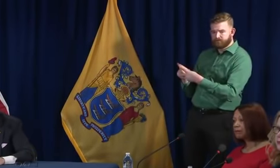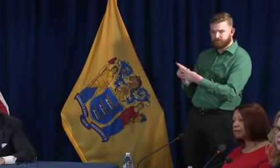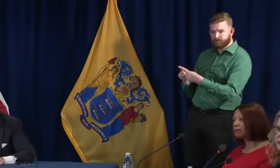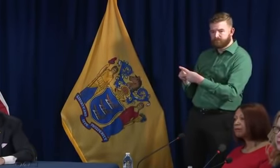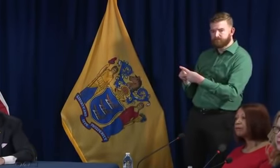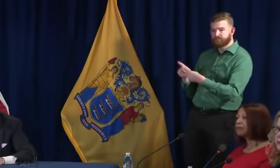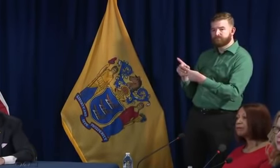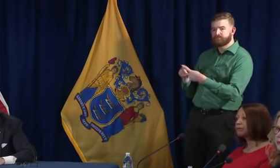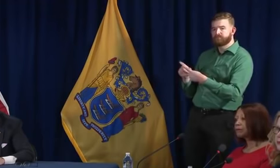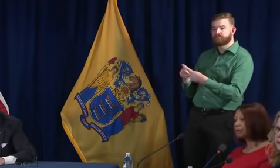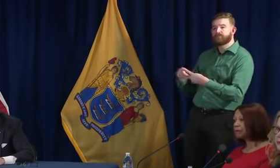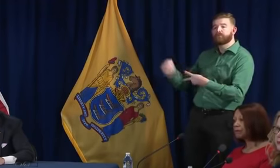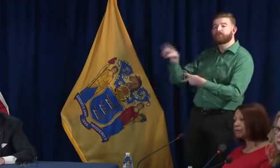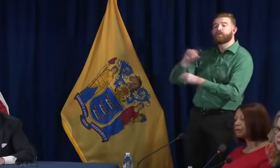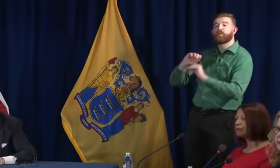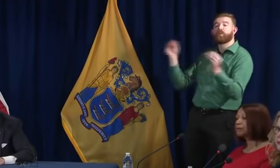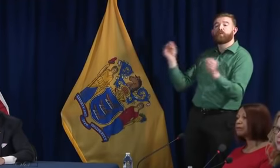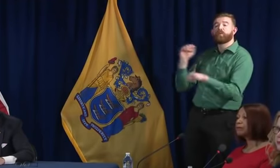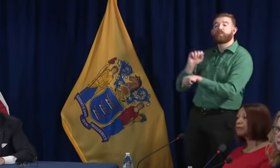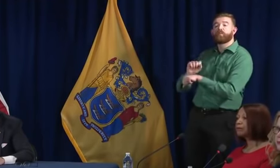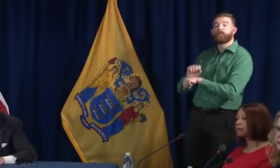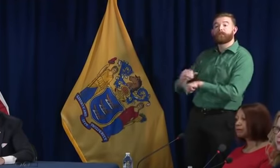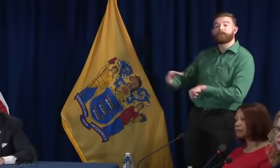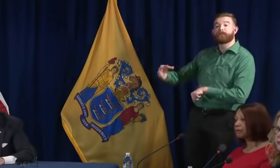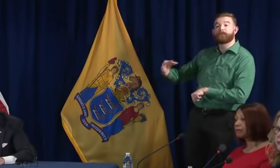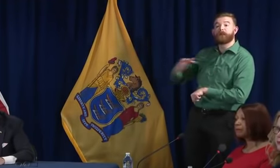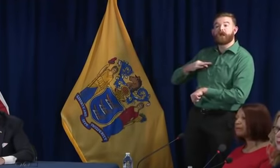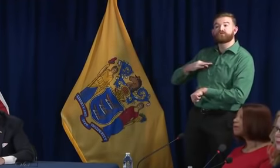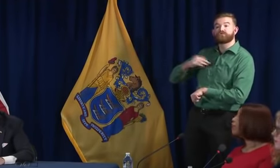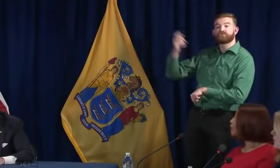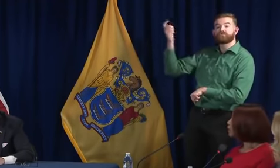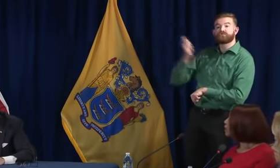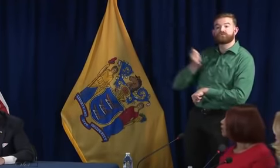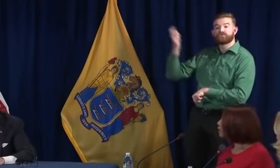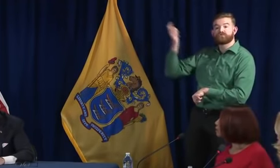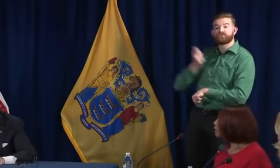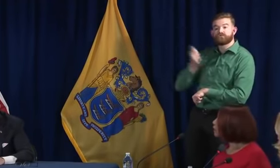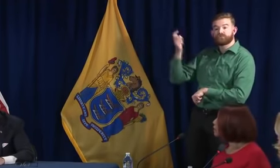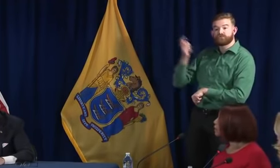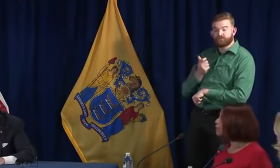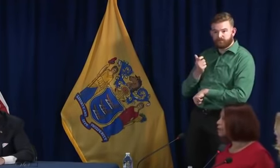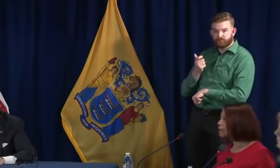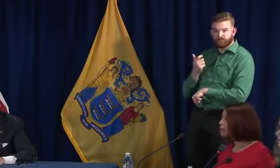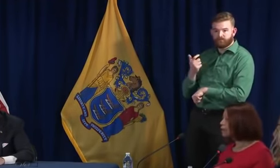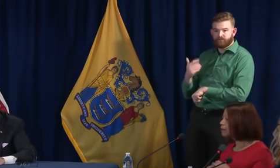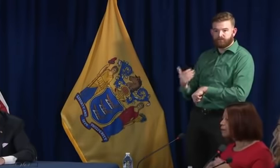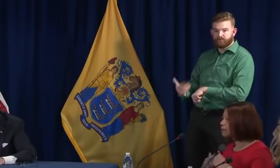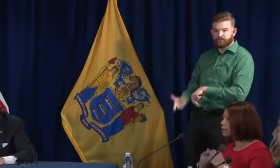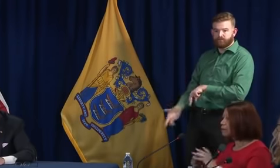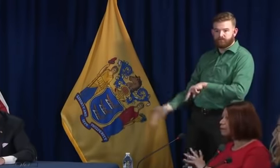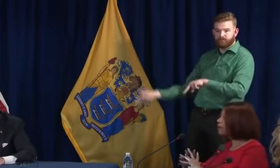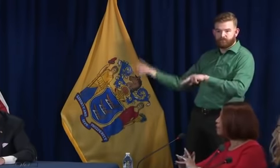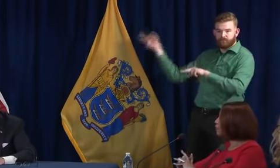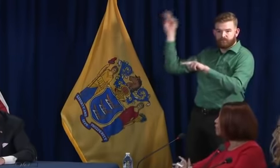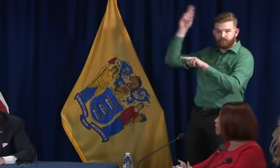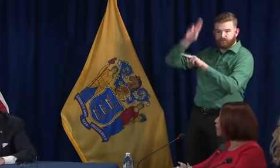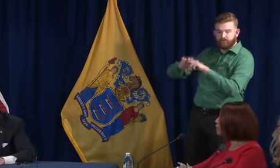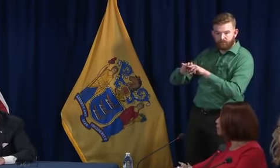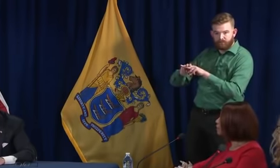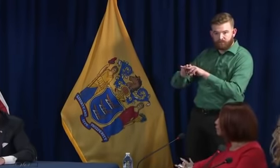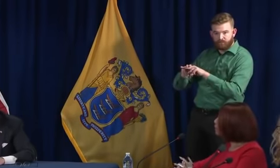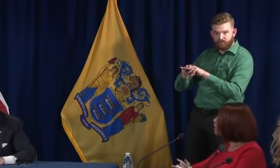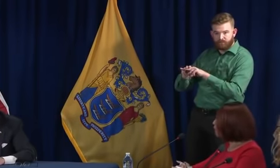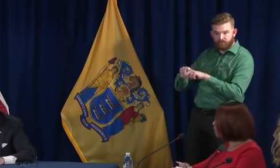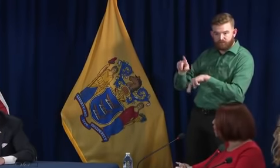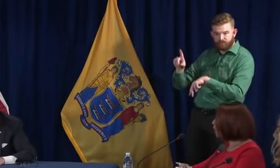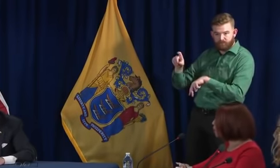applications exceeded what was filed on Monday? Not have an answer for that, Alex. Assuming we have it, we'll get that back to you. I don't